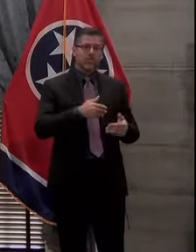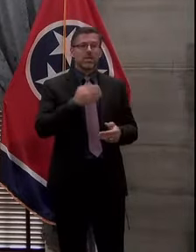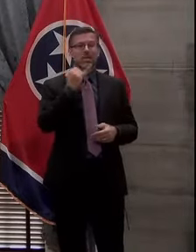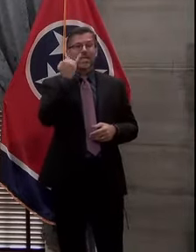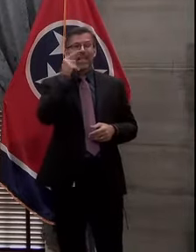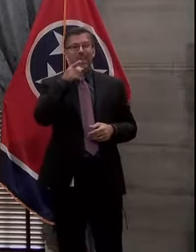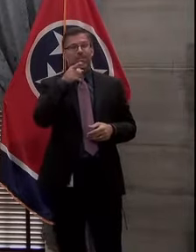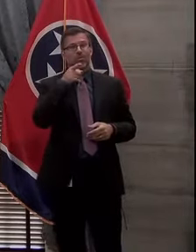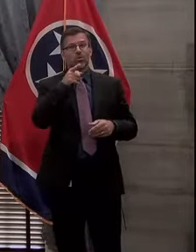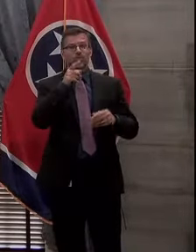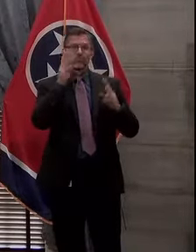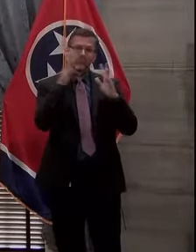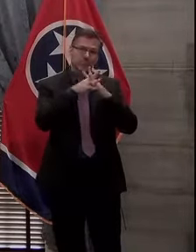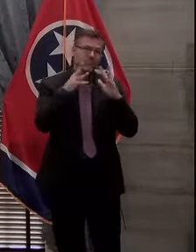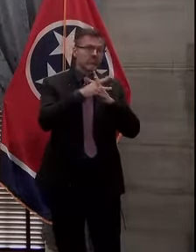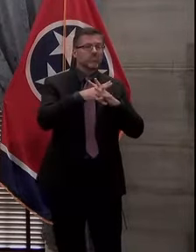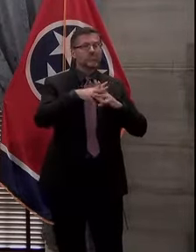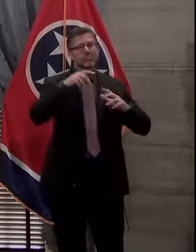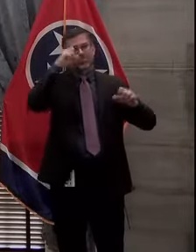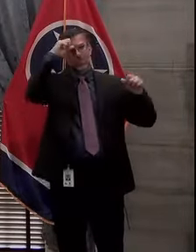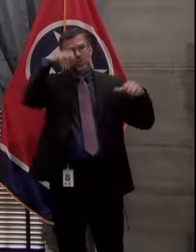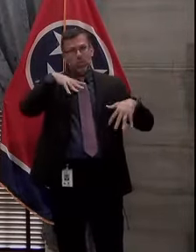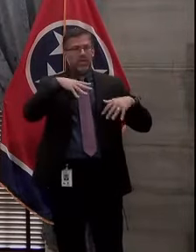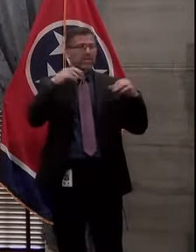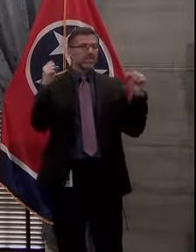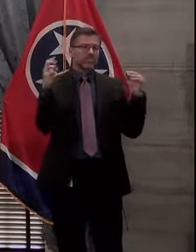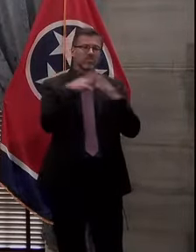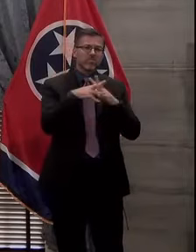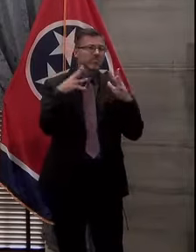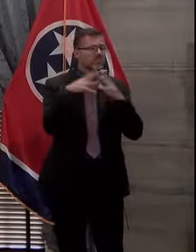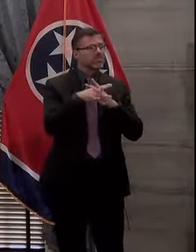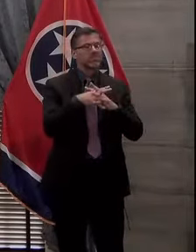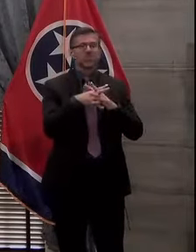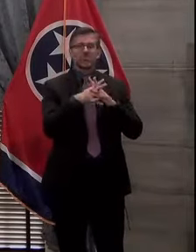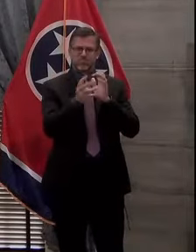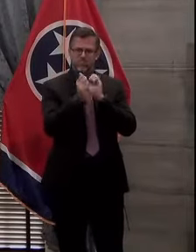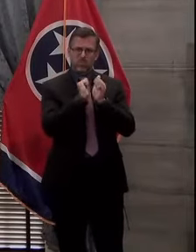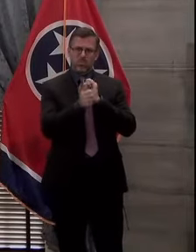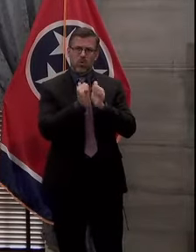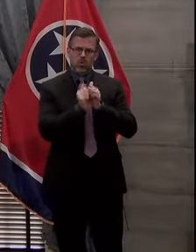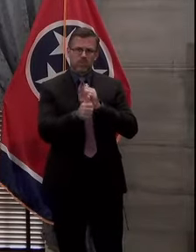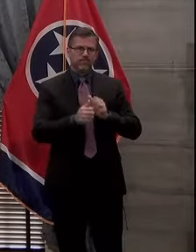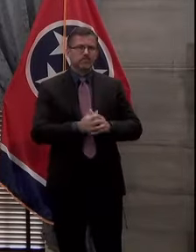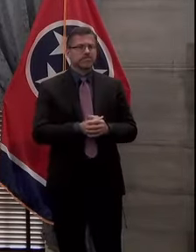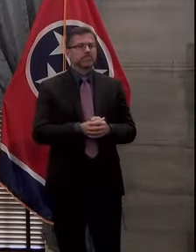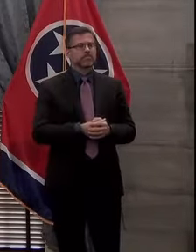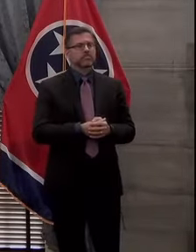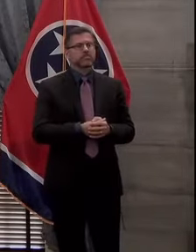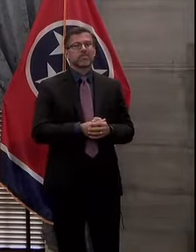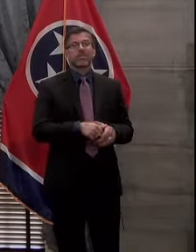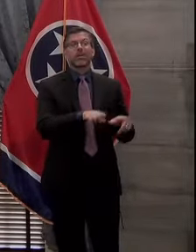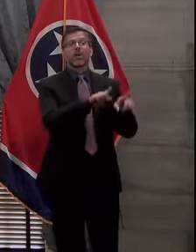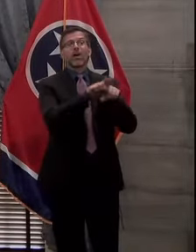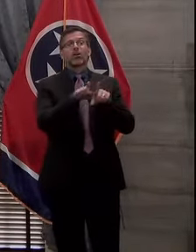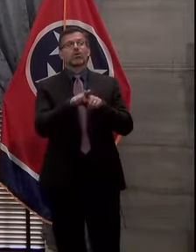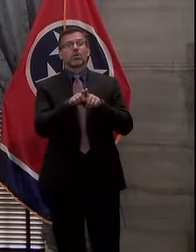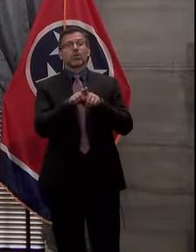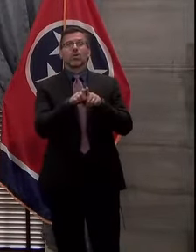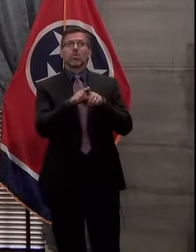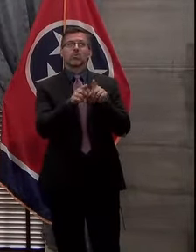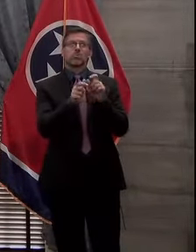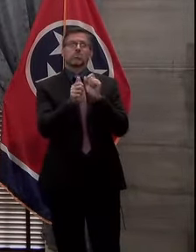sweating and hitting people in a contact sport. We also know that sports are